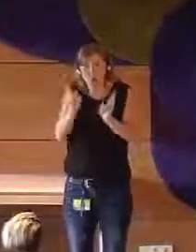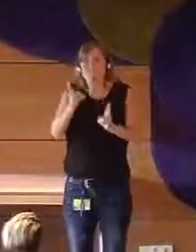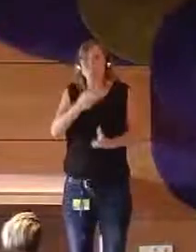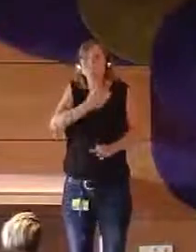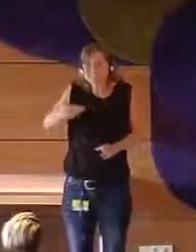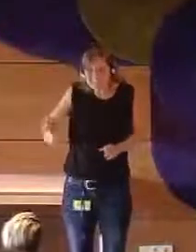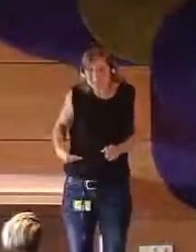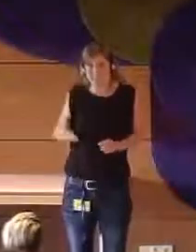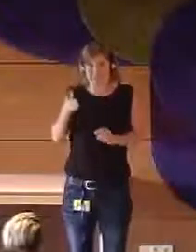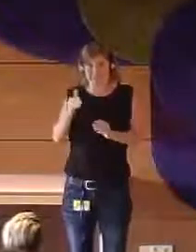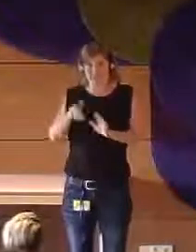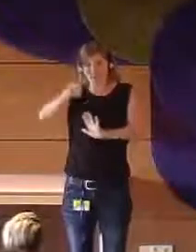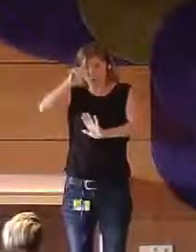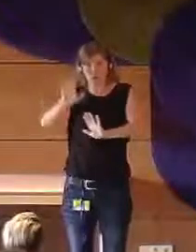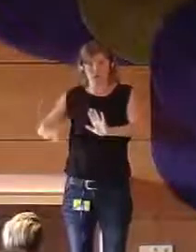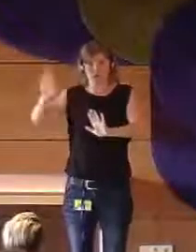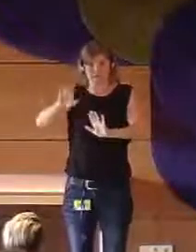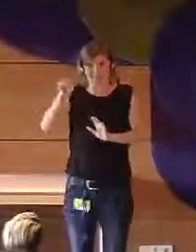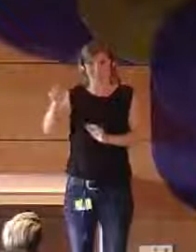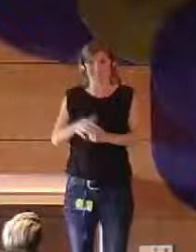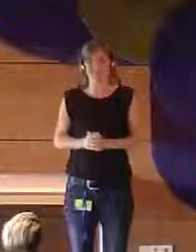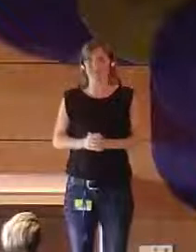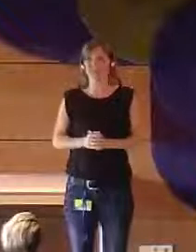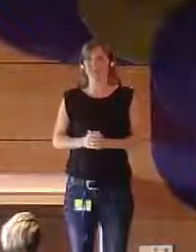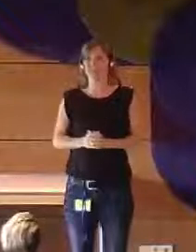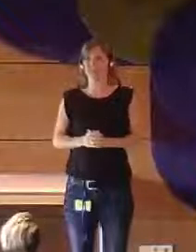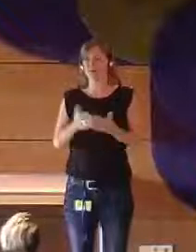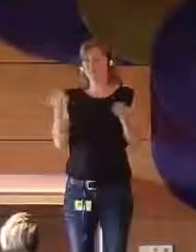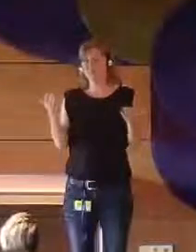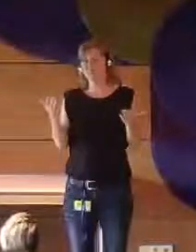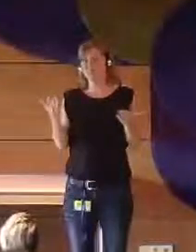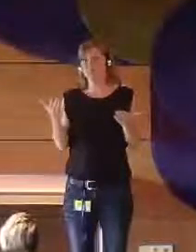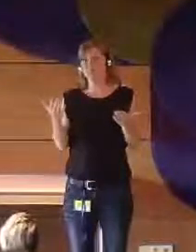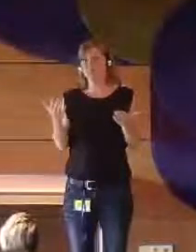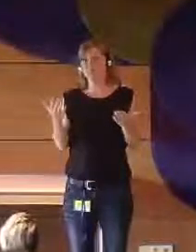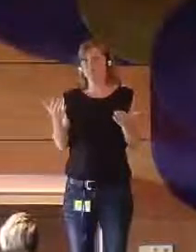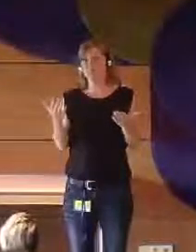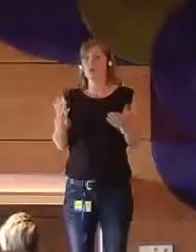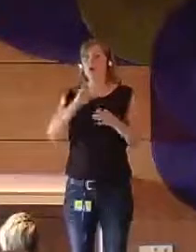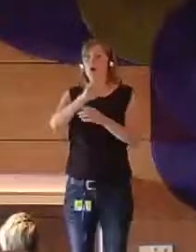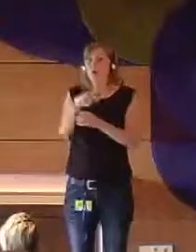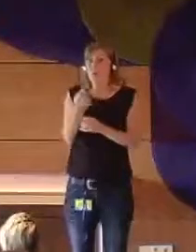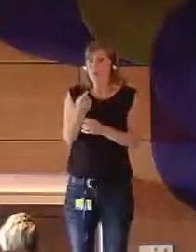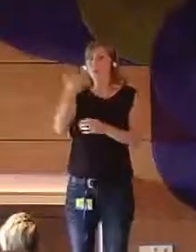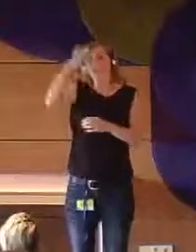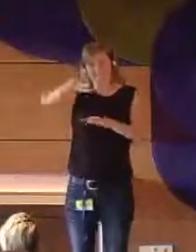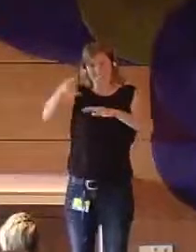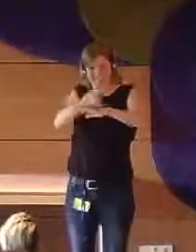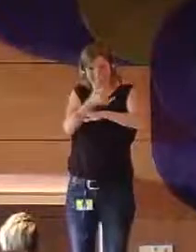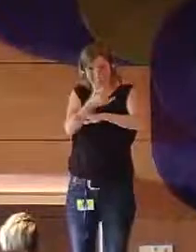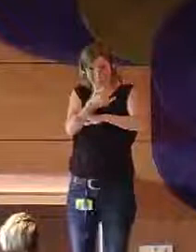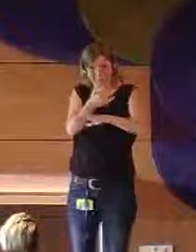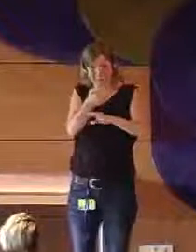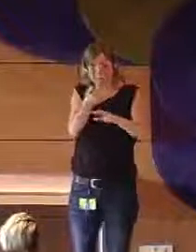And much of The Lord of the Rings is based on areas around Birmingham. So this is where he